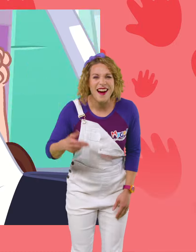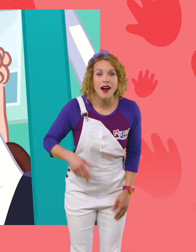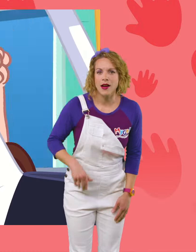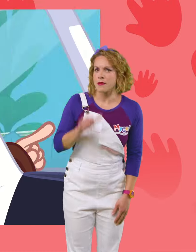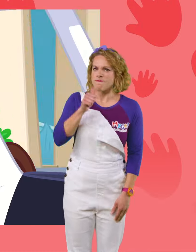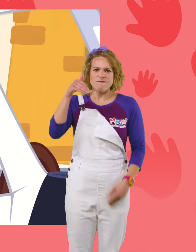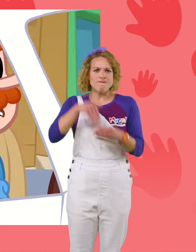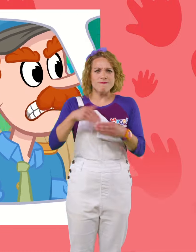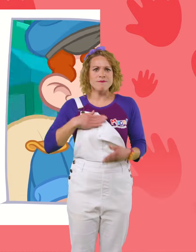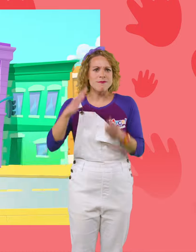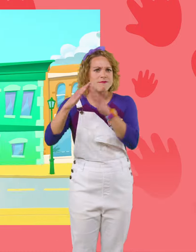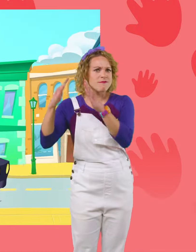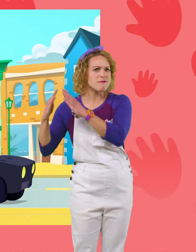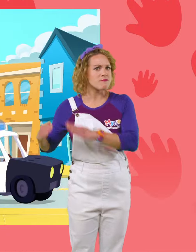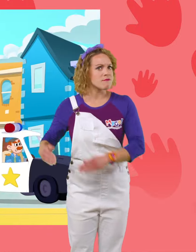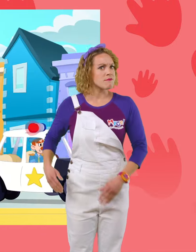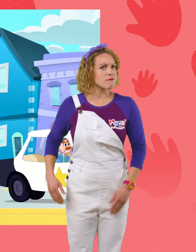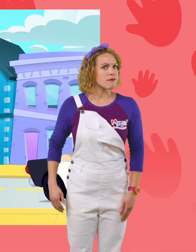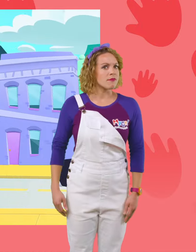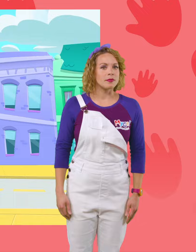Not in my city.